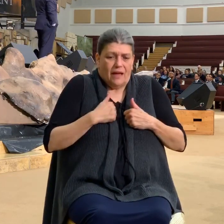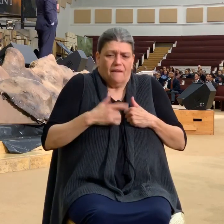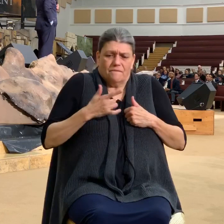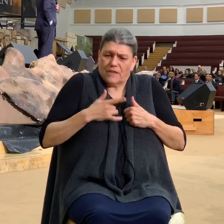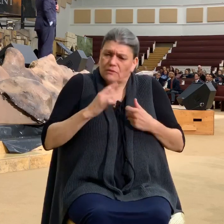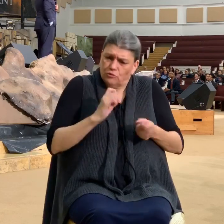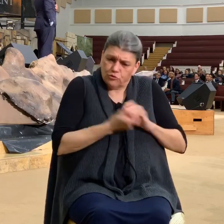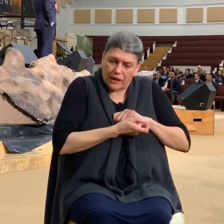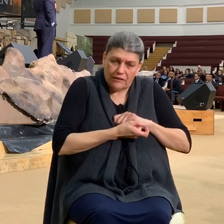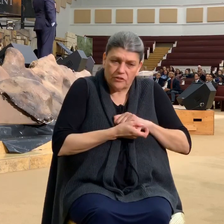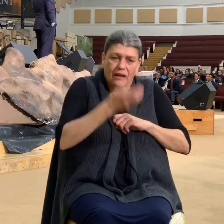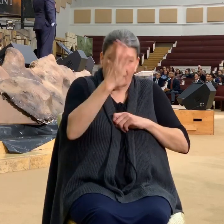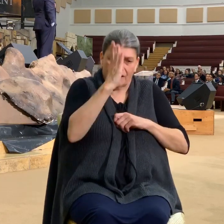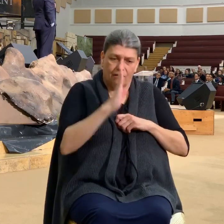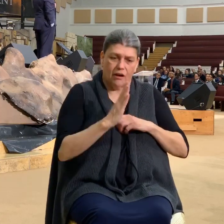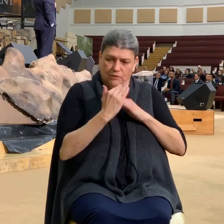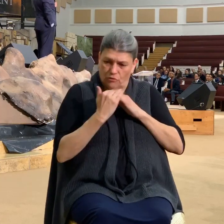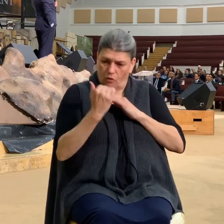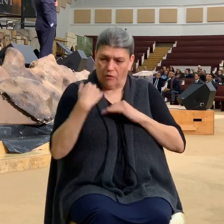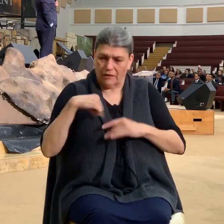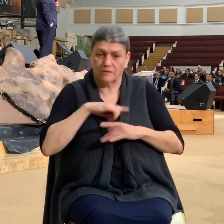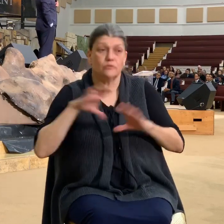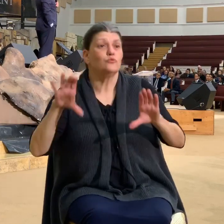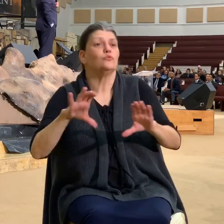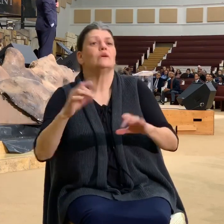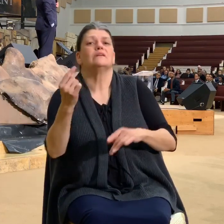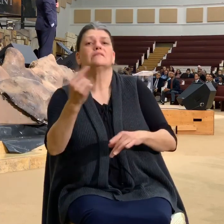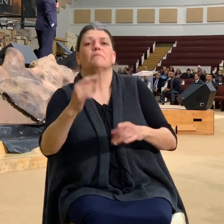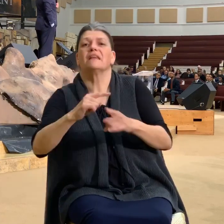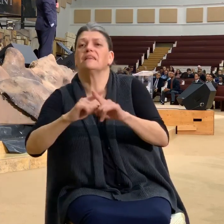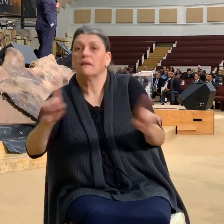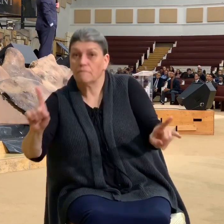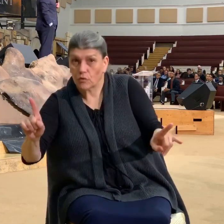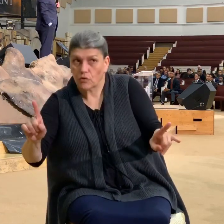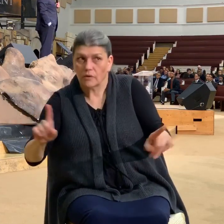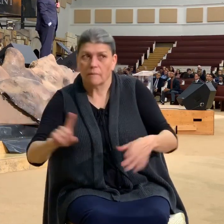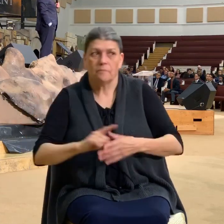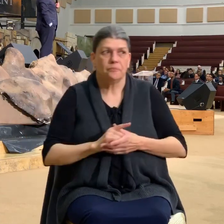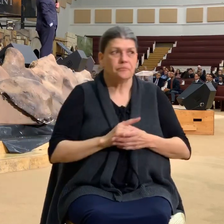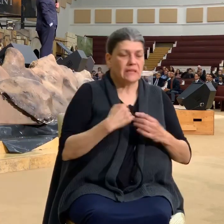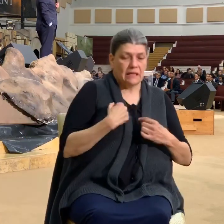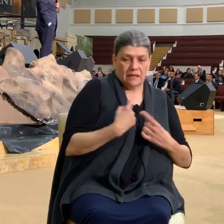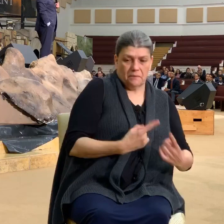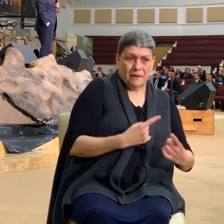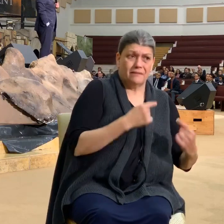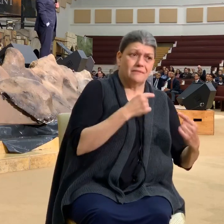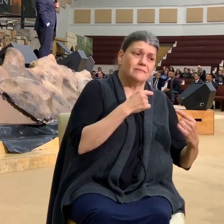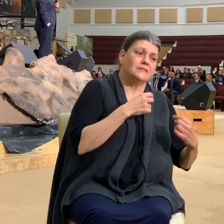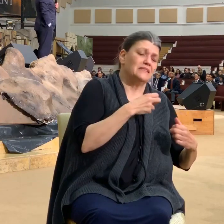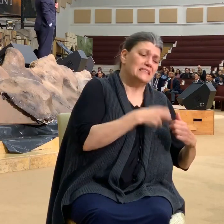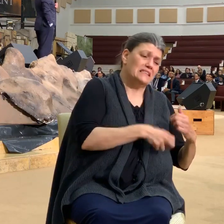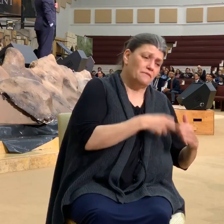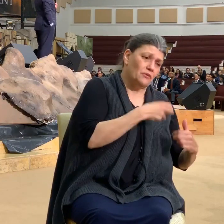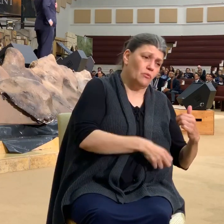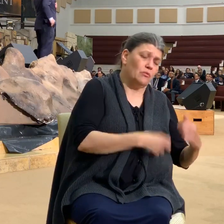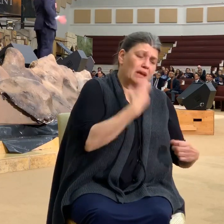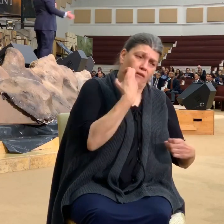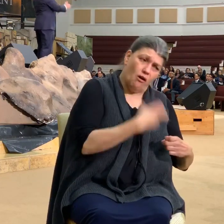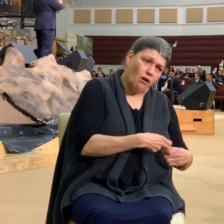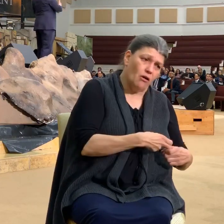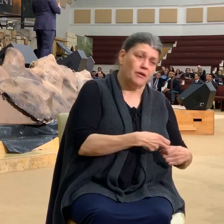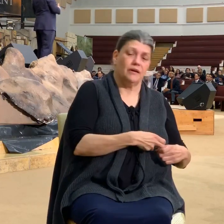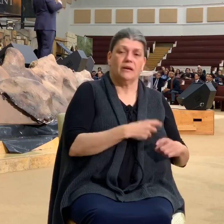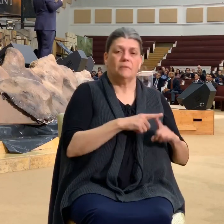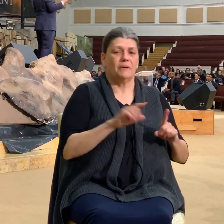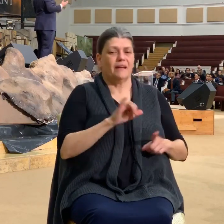that God was calling us to do something different. And it had been difficult. It had been hard, but as I look